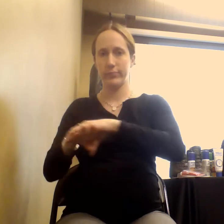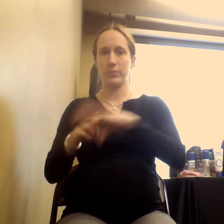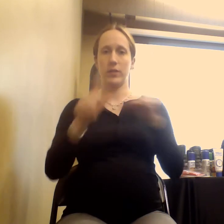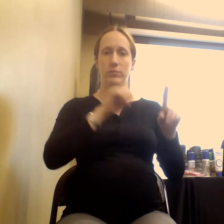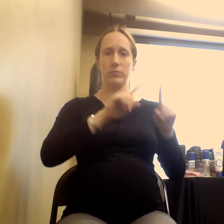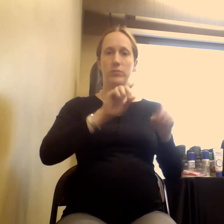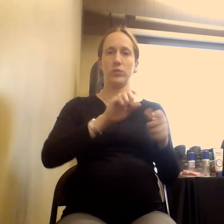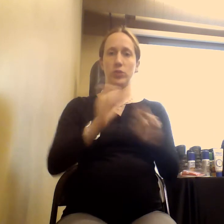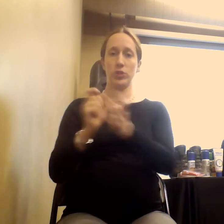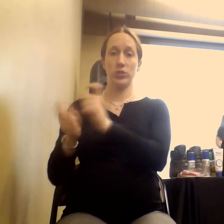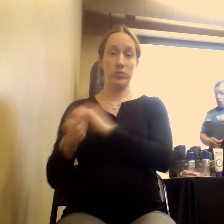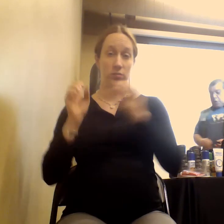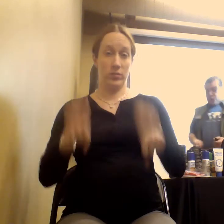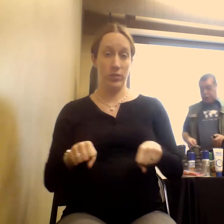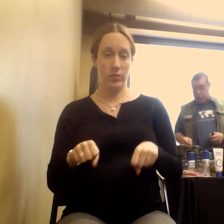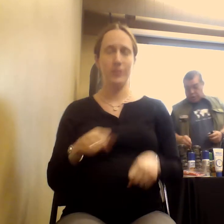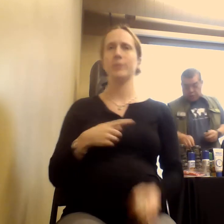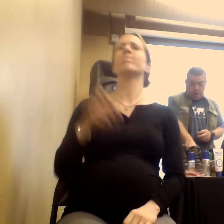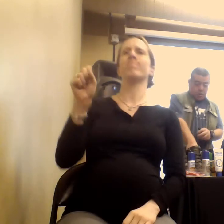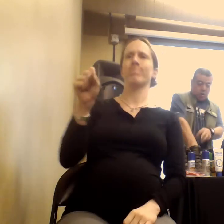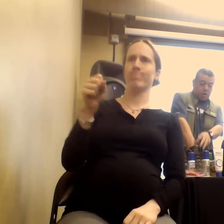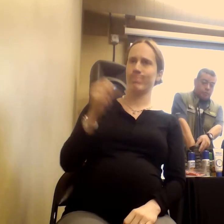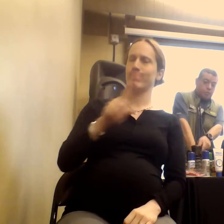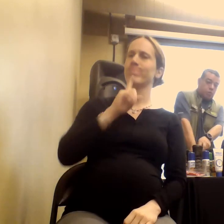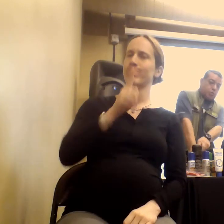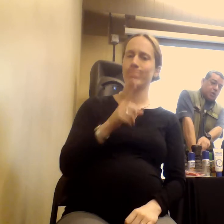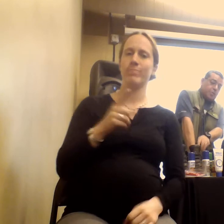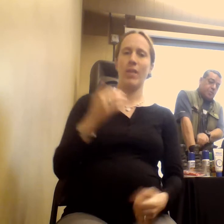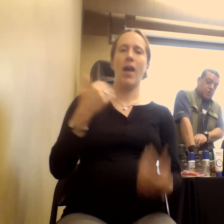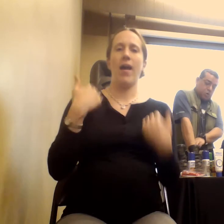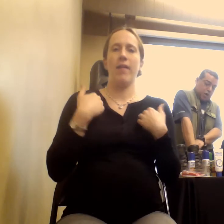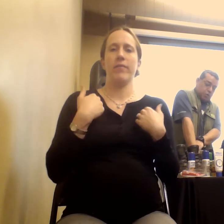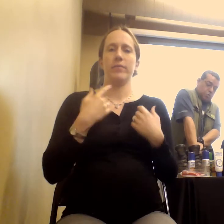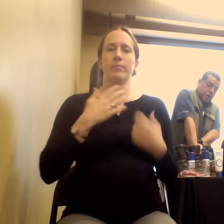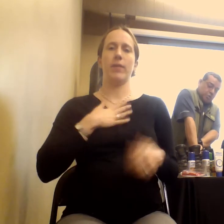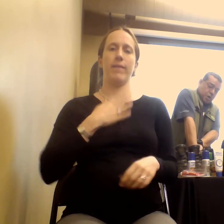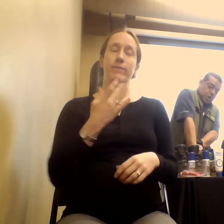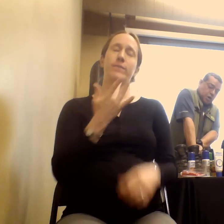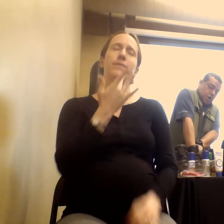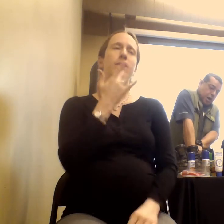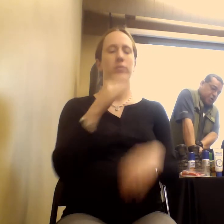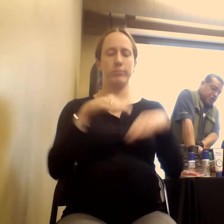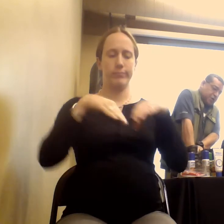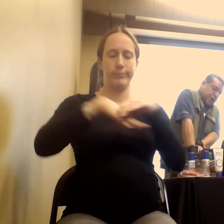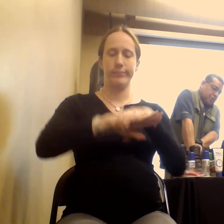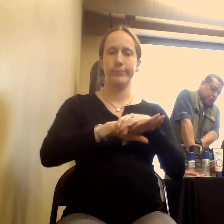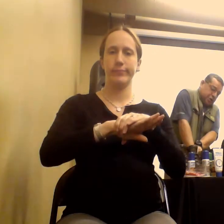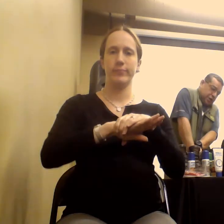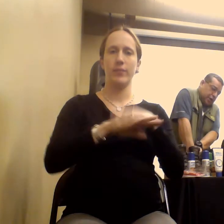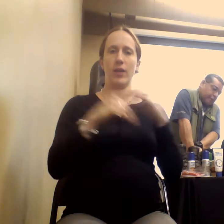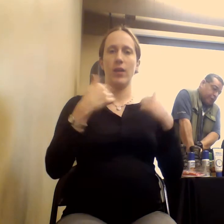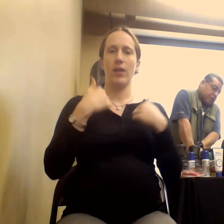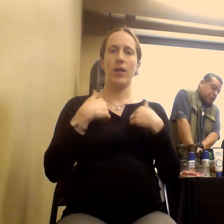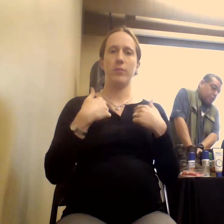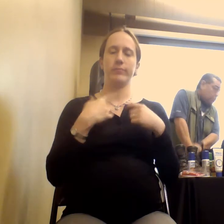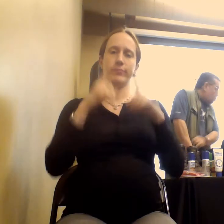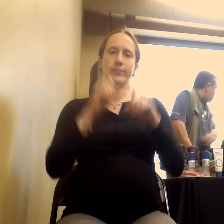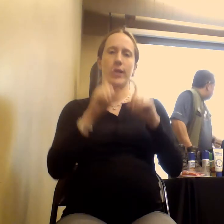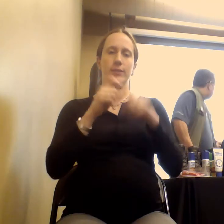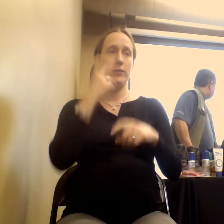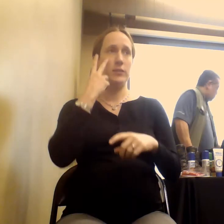orange, which are my favorite, and over here in my other boots, which I'm about to talk to you later on, I'm testing out to see if this is